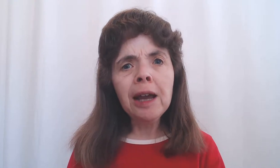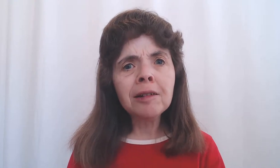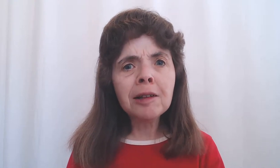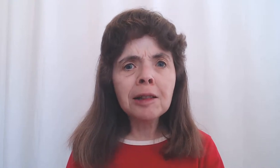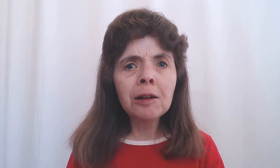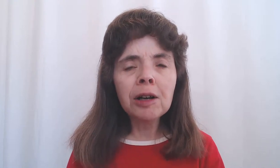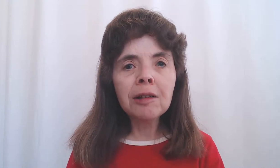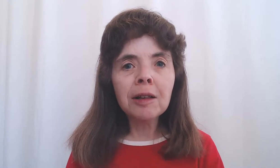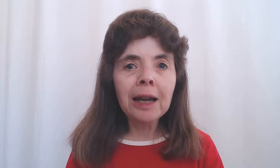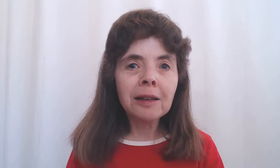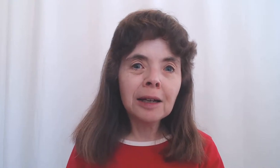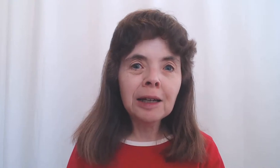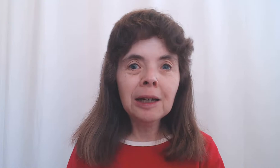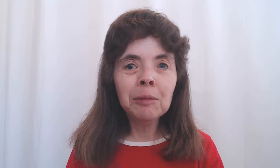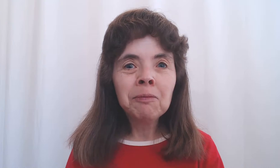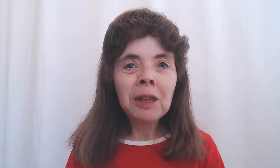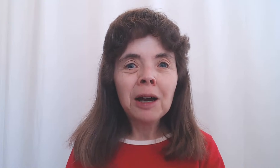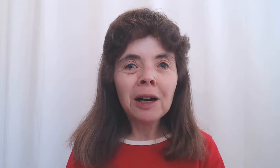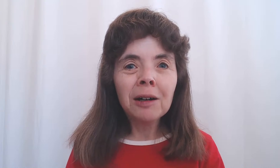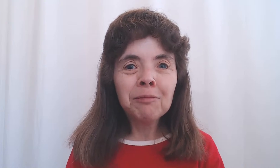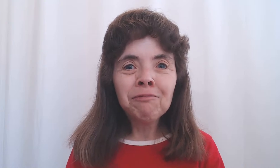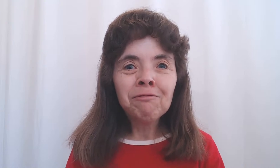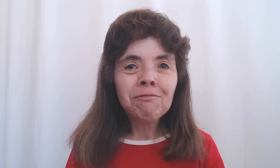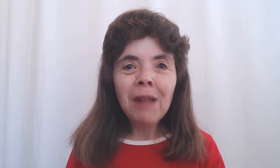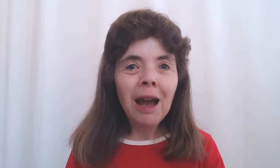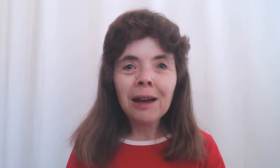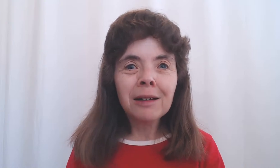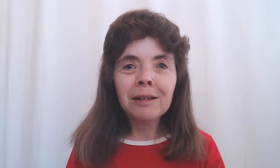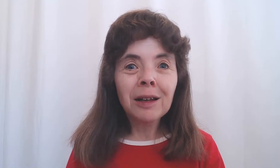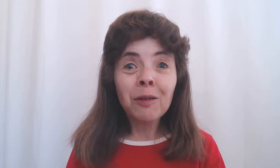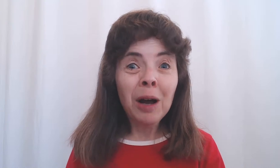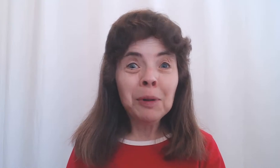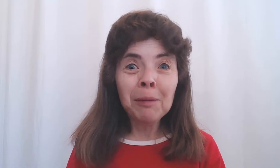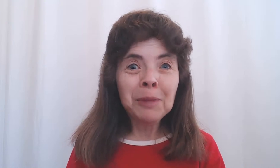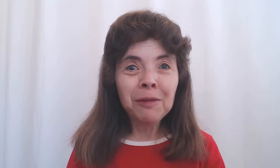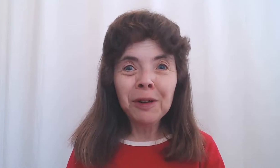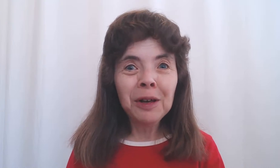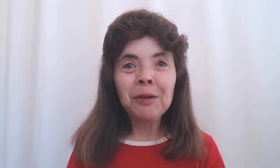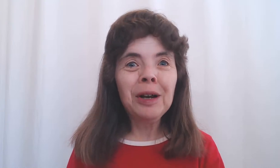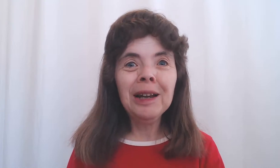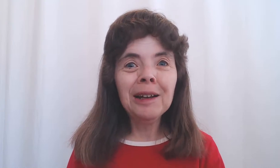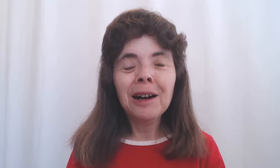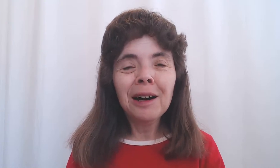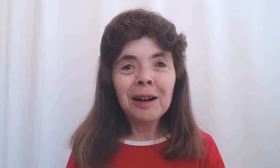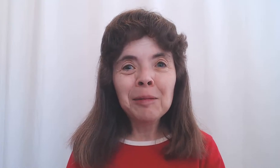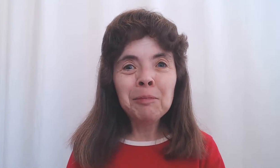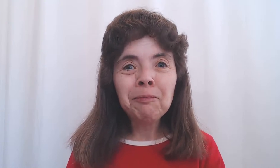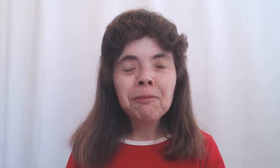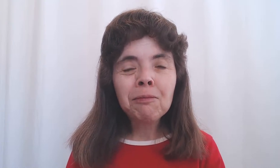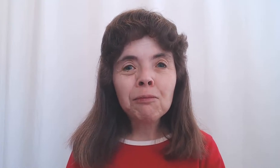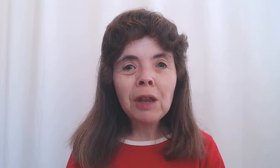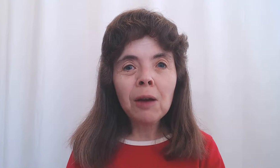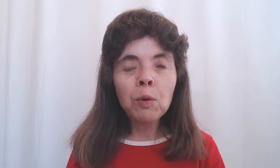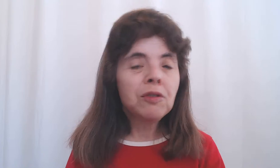against theories like that he had a epileptic fit or he was